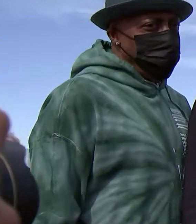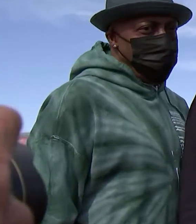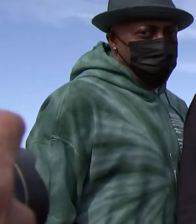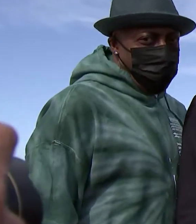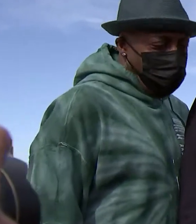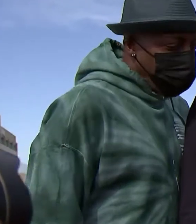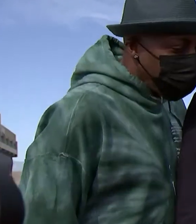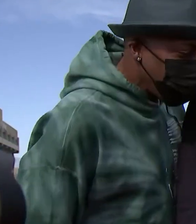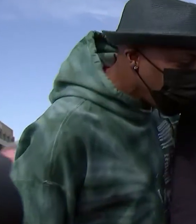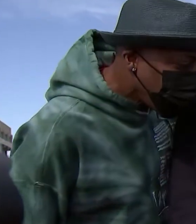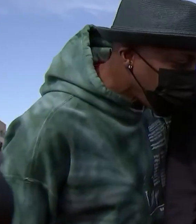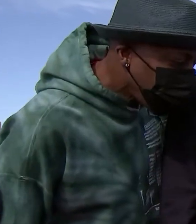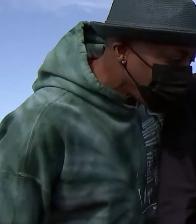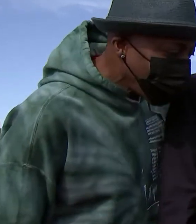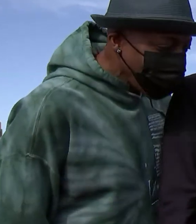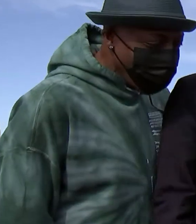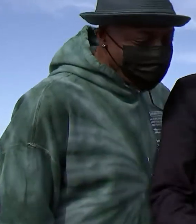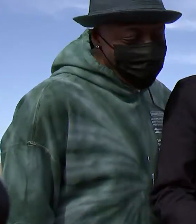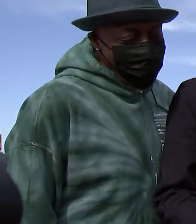him. Come on, man. How you